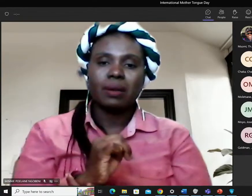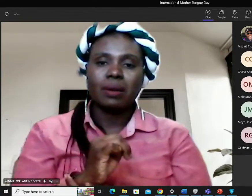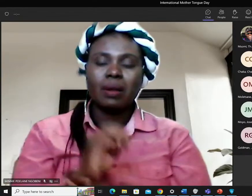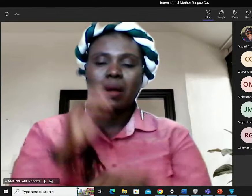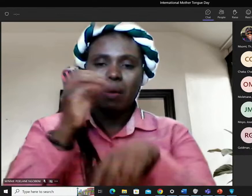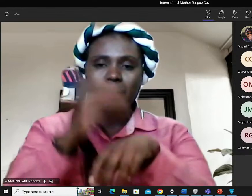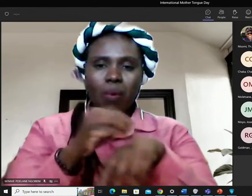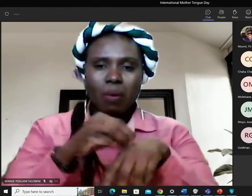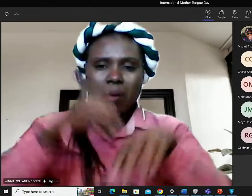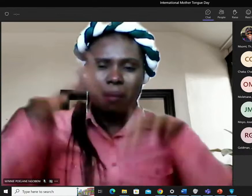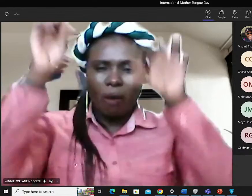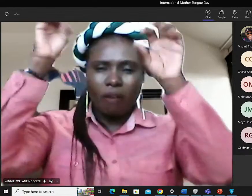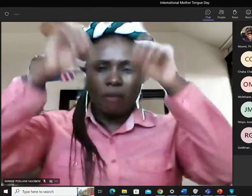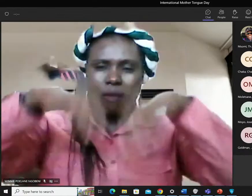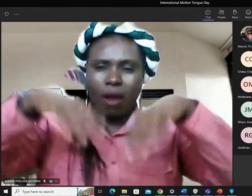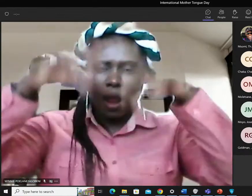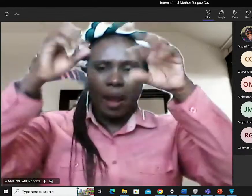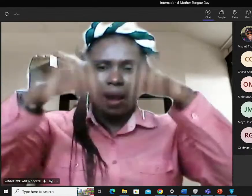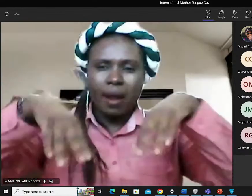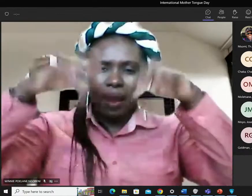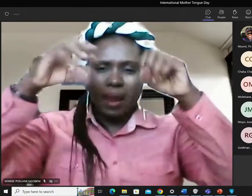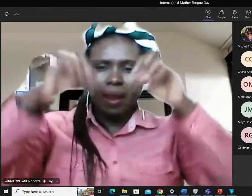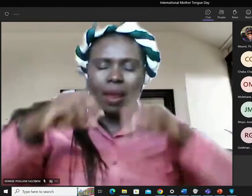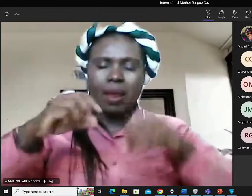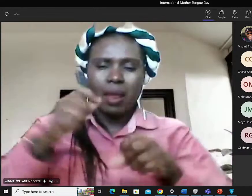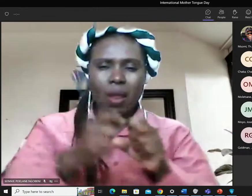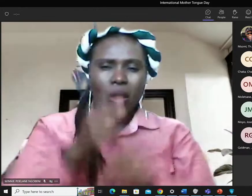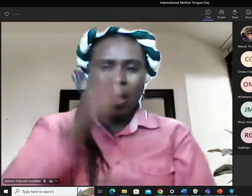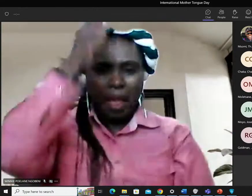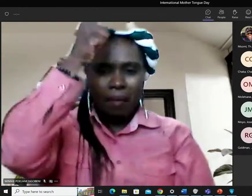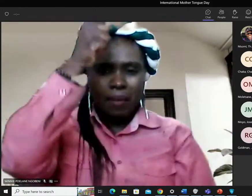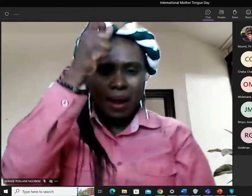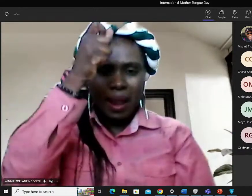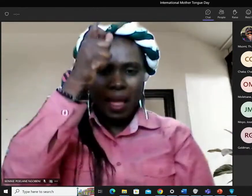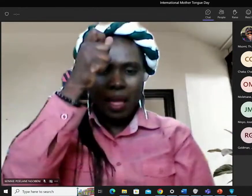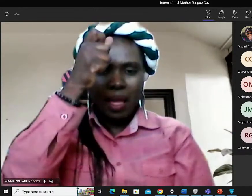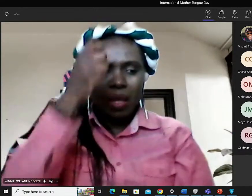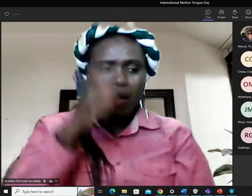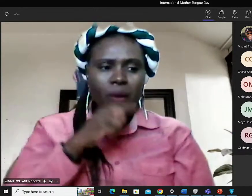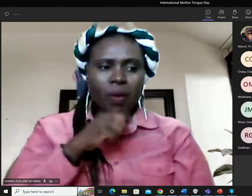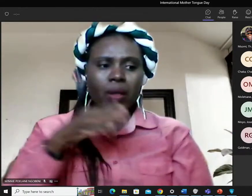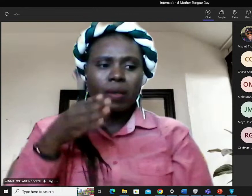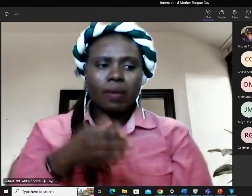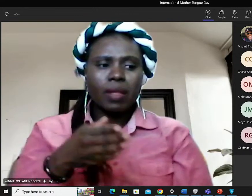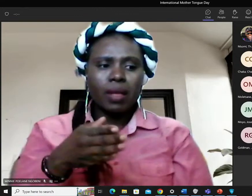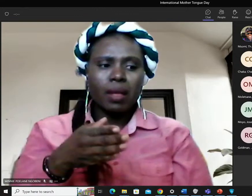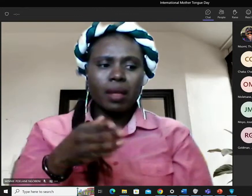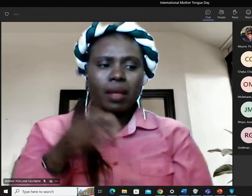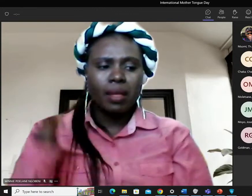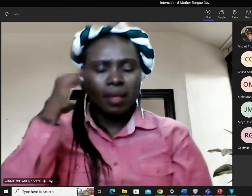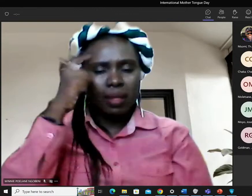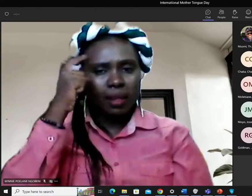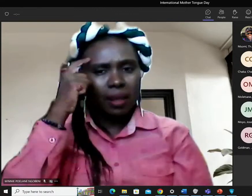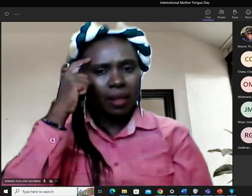it, but then we've got to actually start thinking, that water can be actually stored somewhere